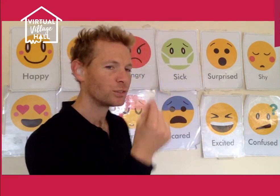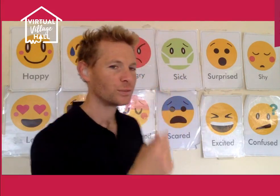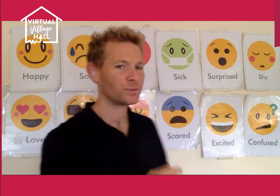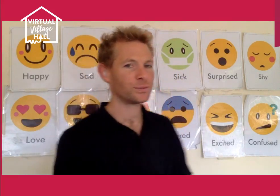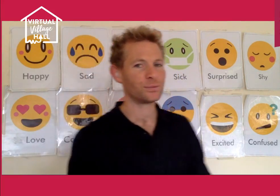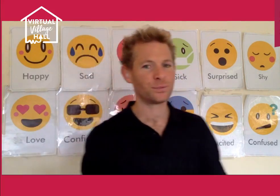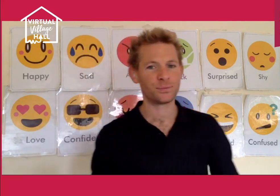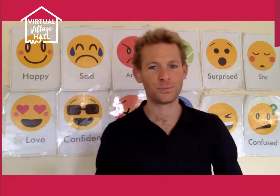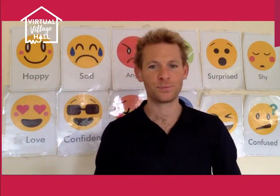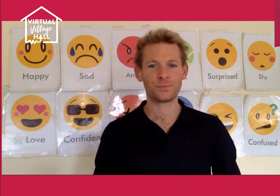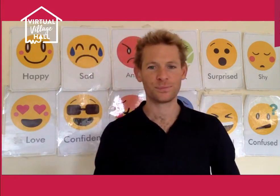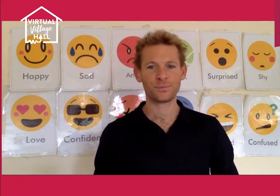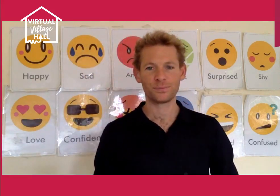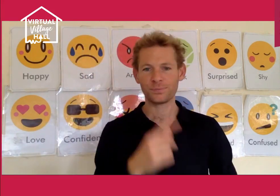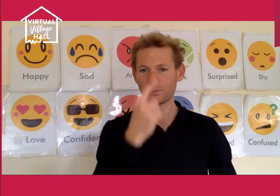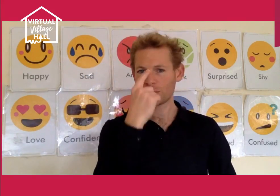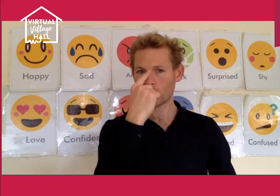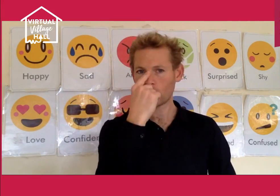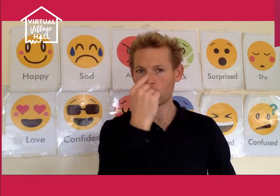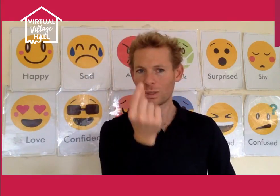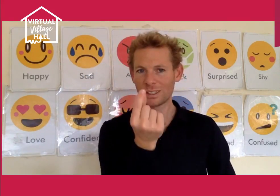So it's the witch's nose coming out. Witch.